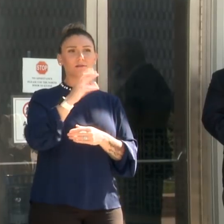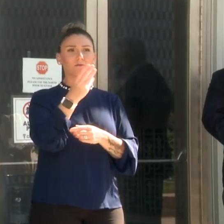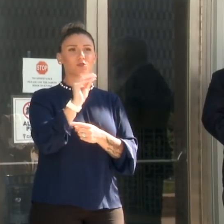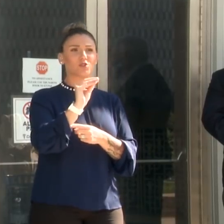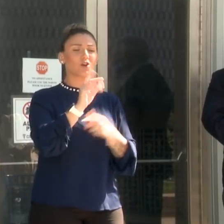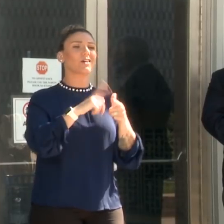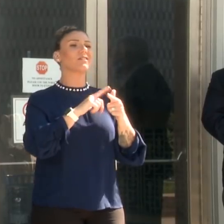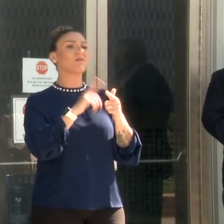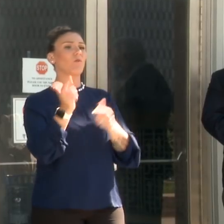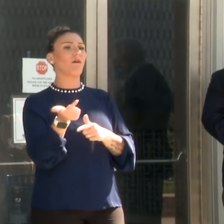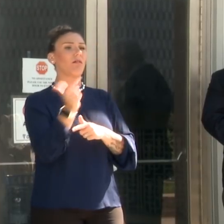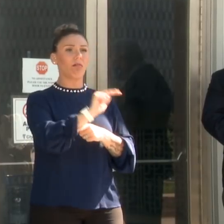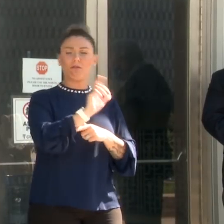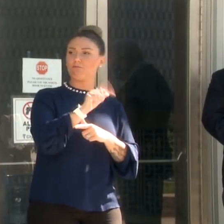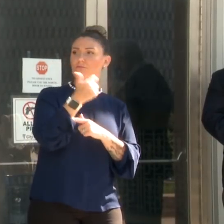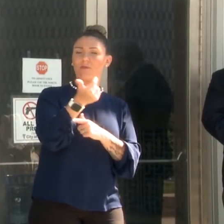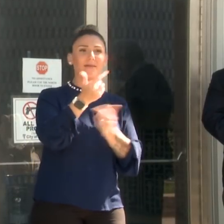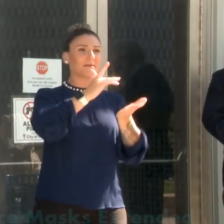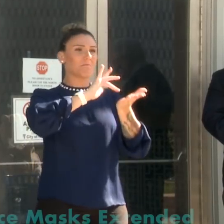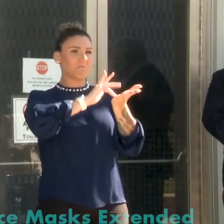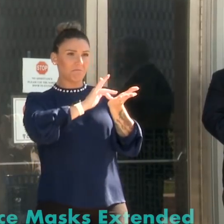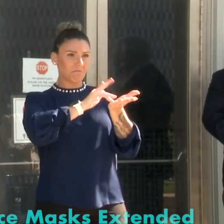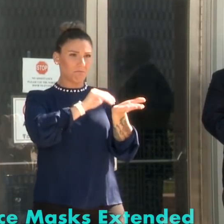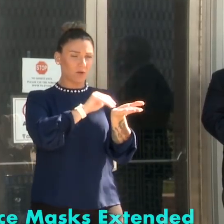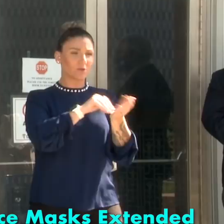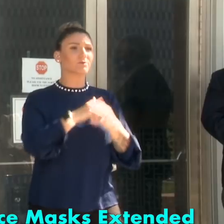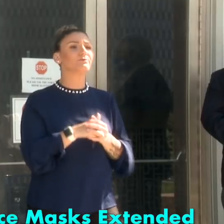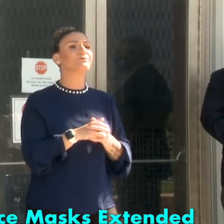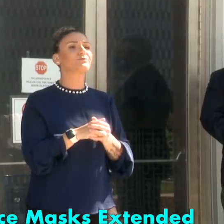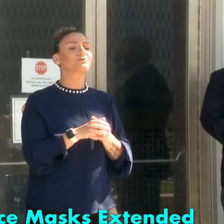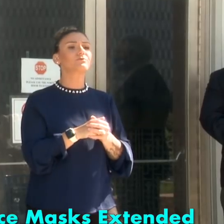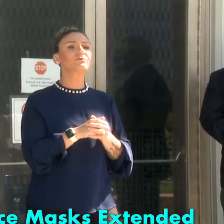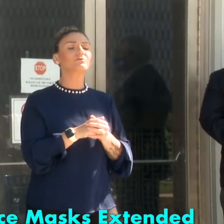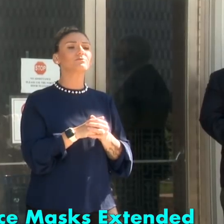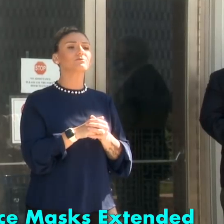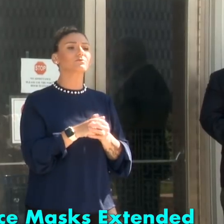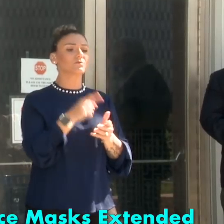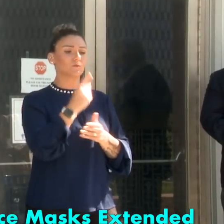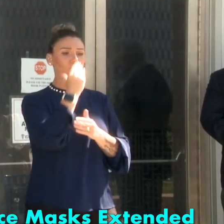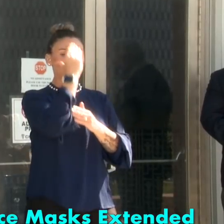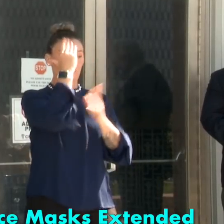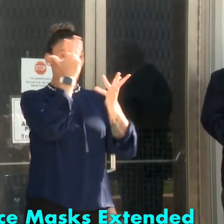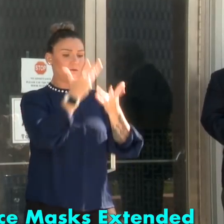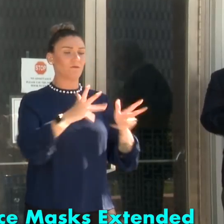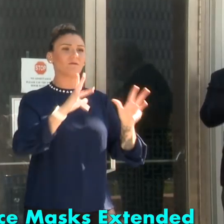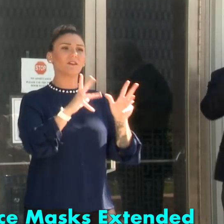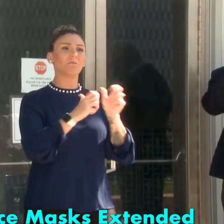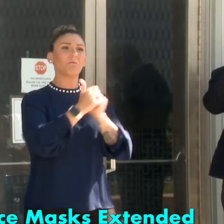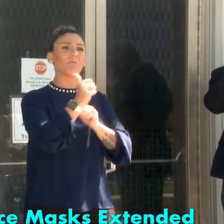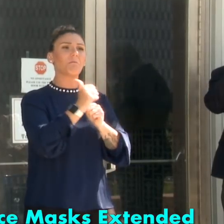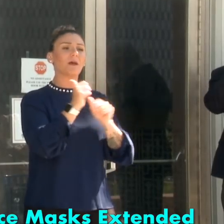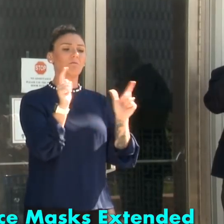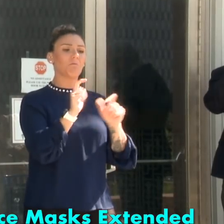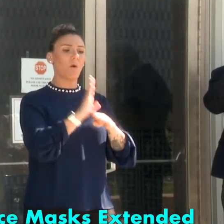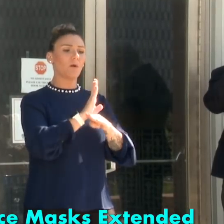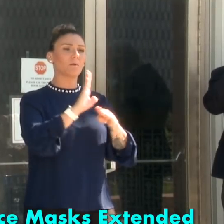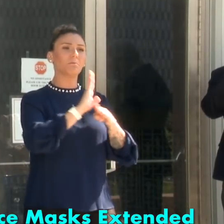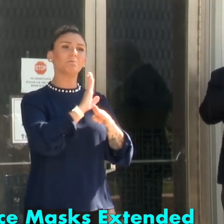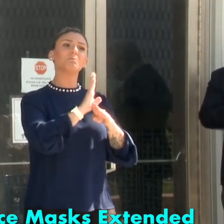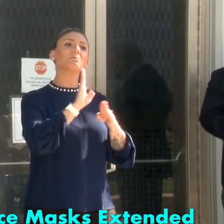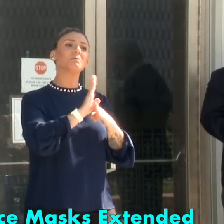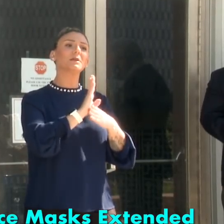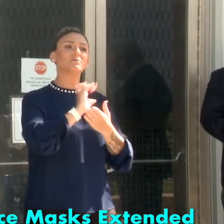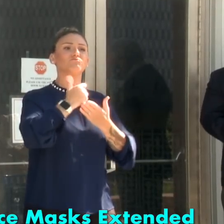to our medical professionals, and then I'll come back for questions. As you know, we passed a small business relief fund in Kansas City, Missouri some weeks